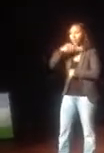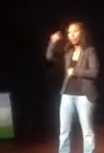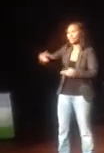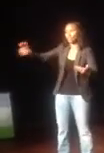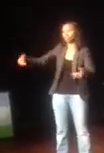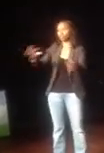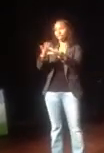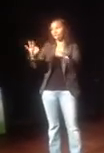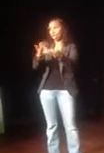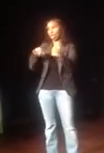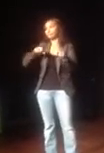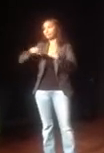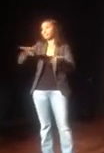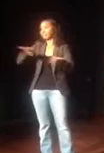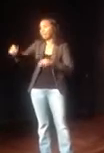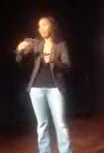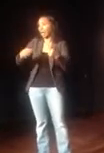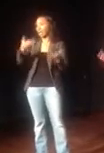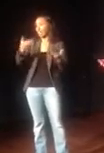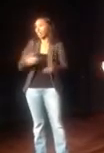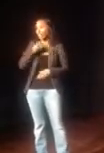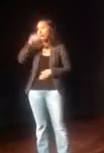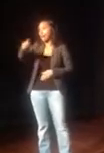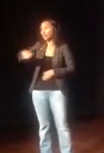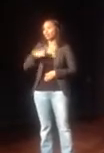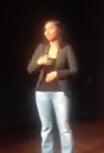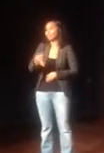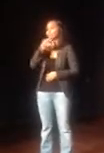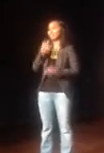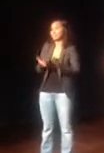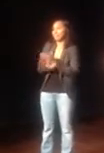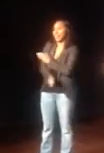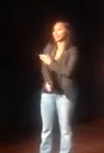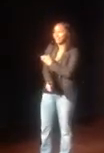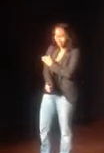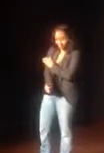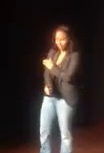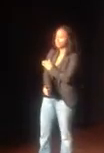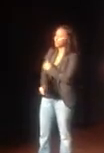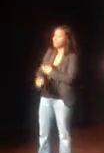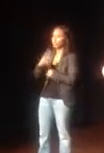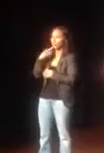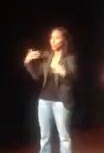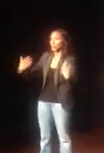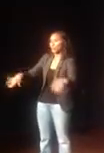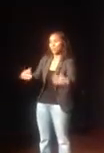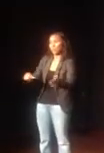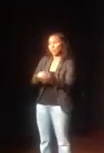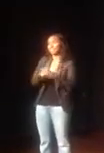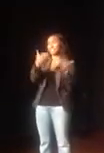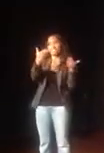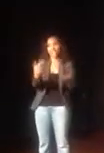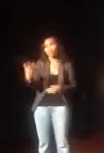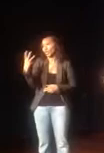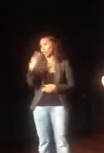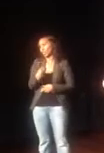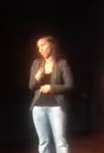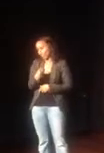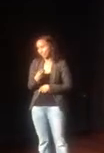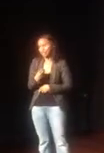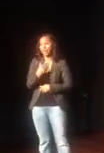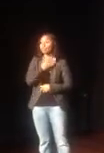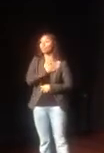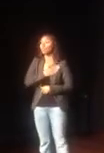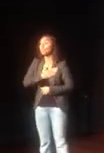all. She is talented. She is gifted. She is beautiful.